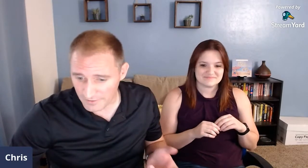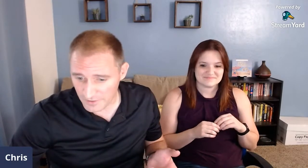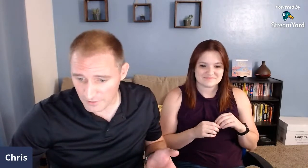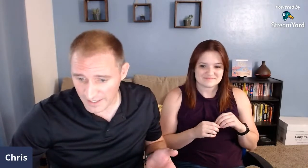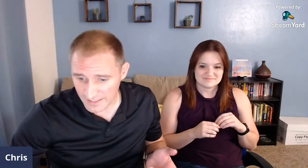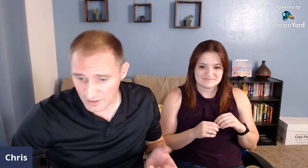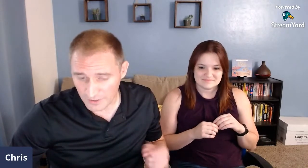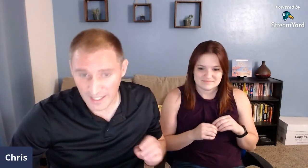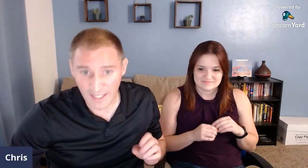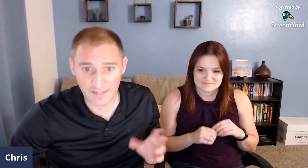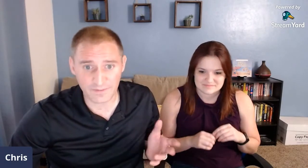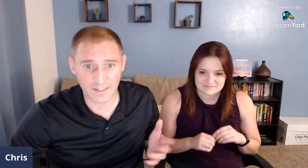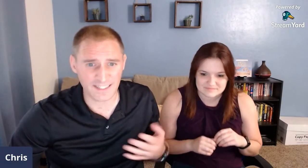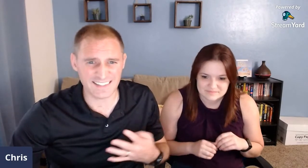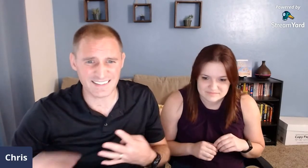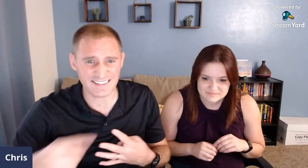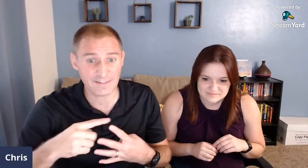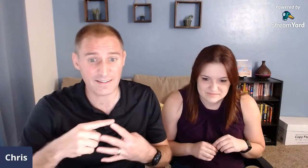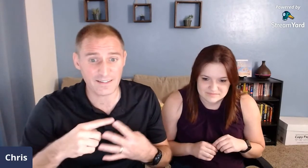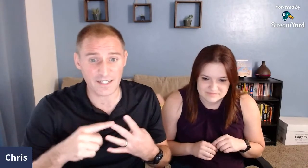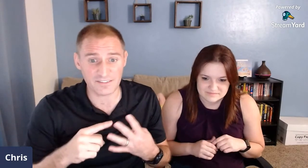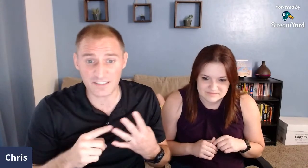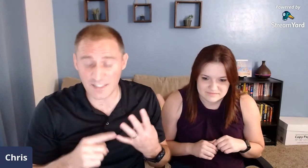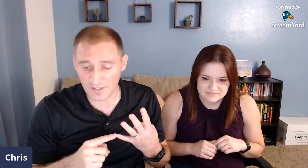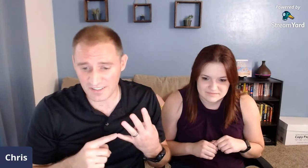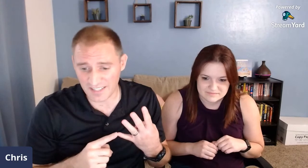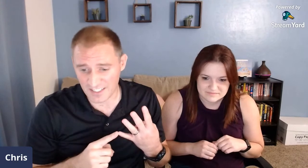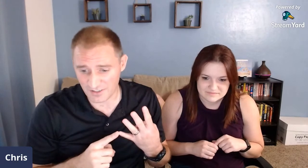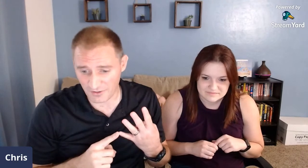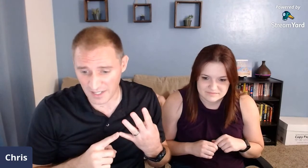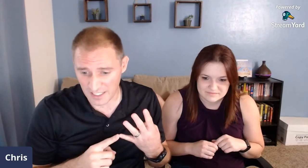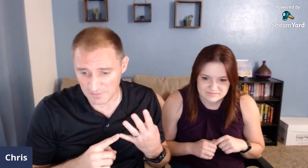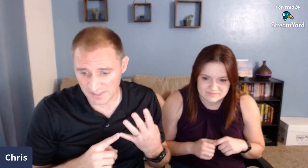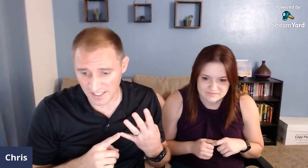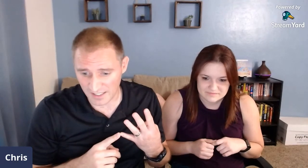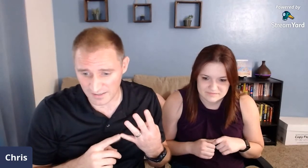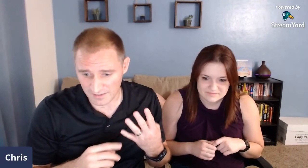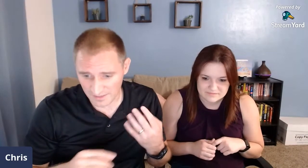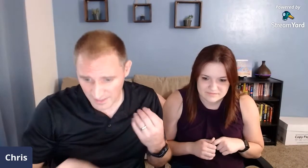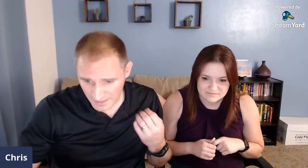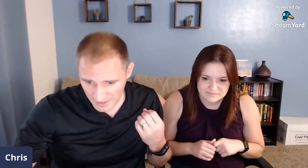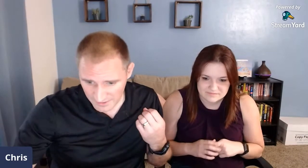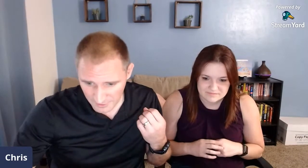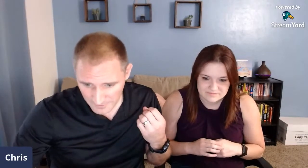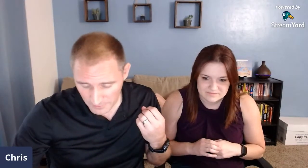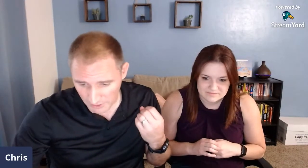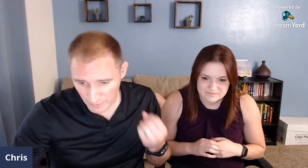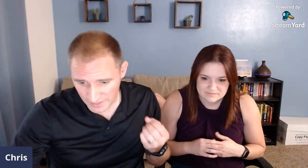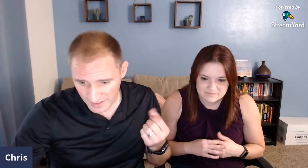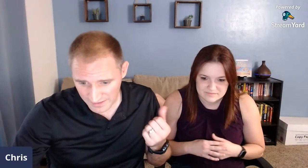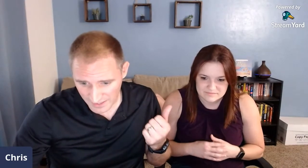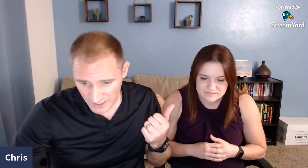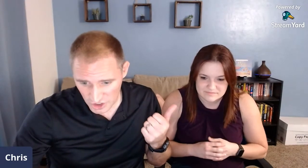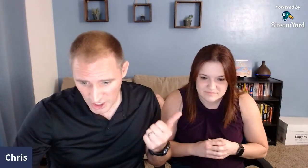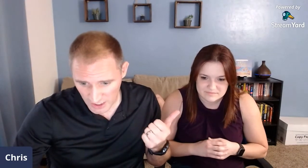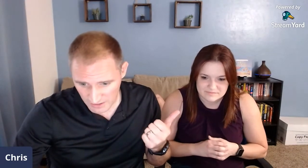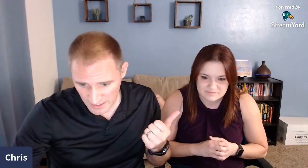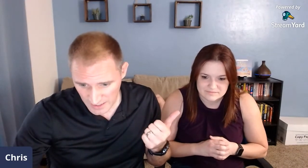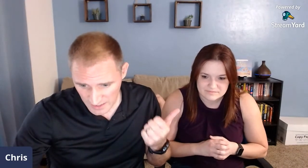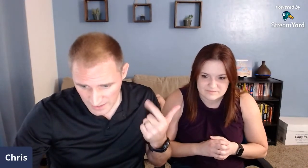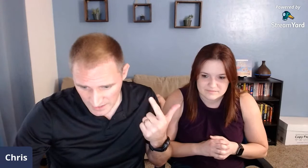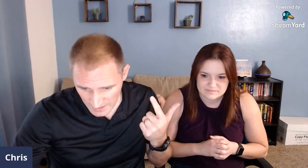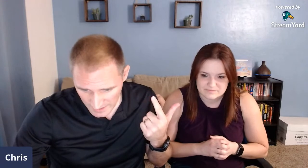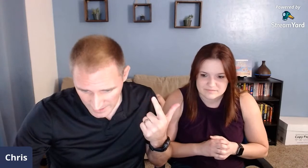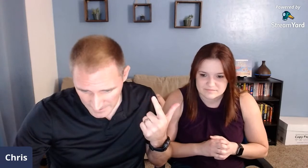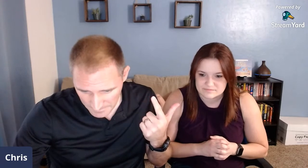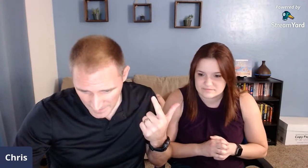And there are a few that don't have skill levels attached to their names. So if you are with us,